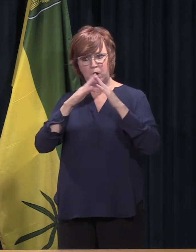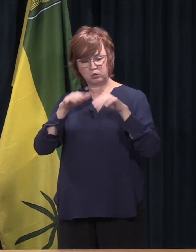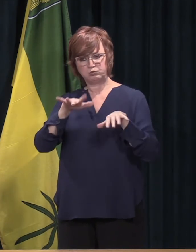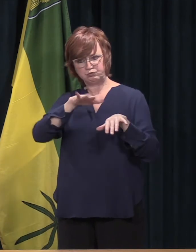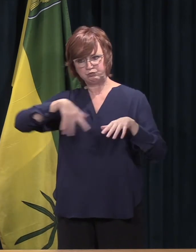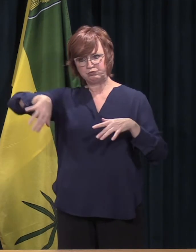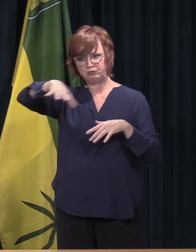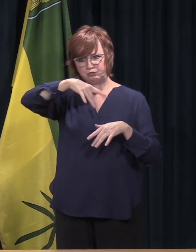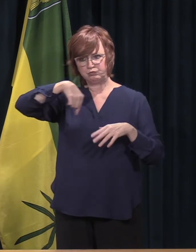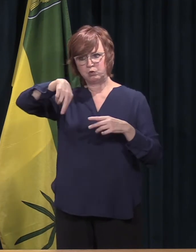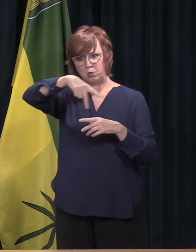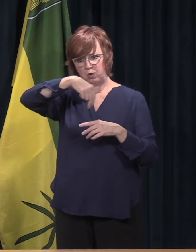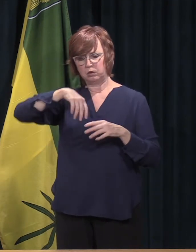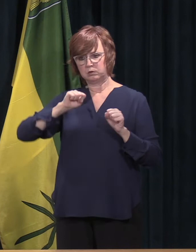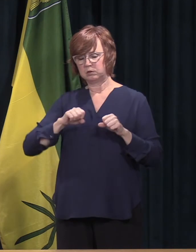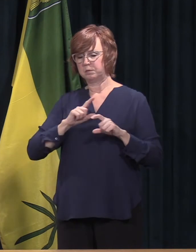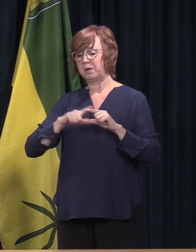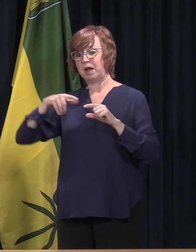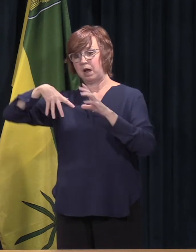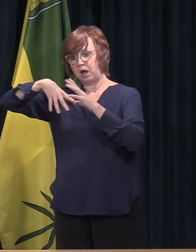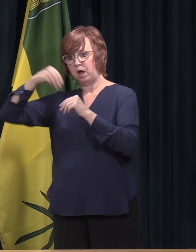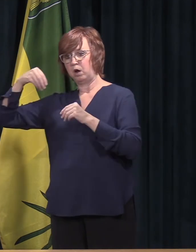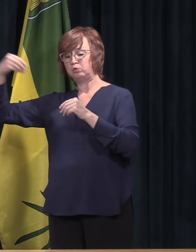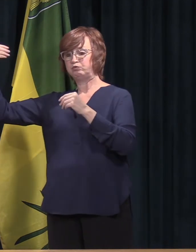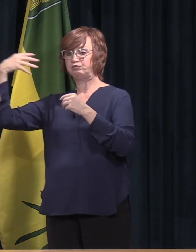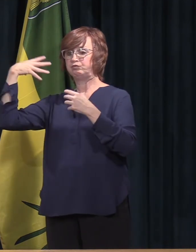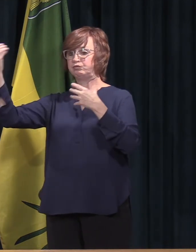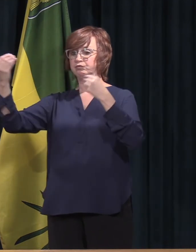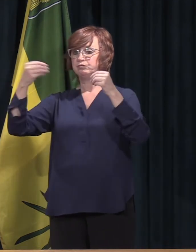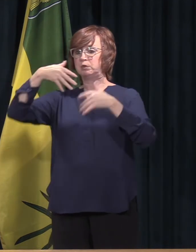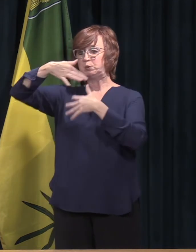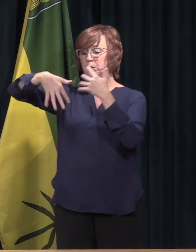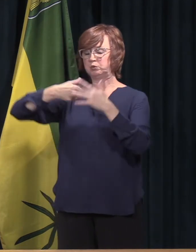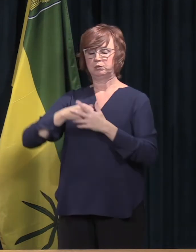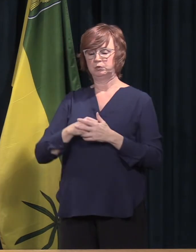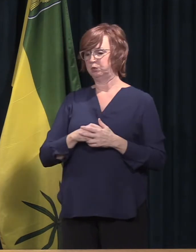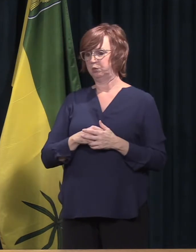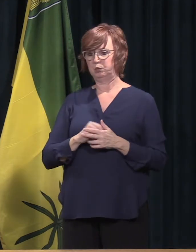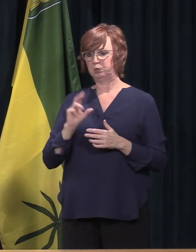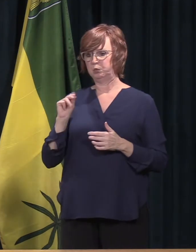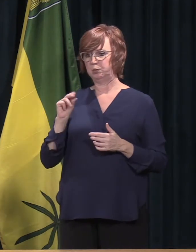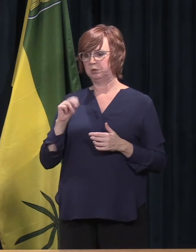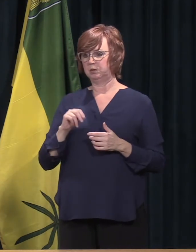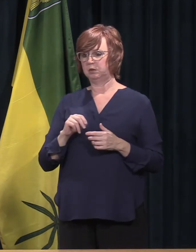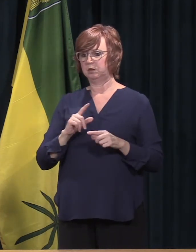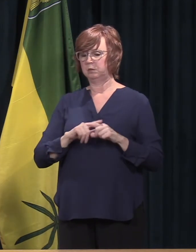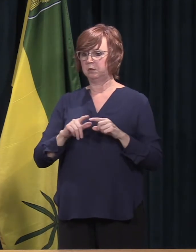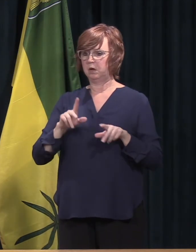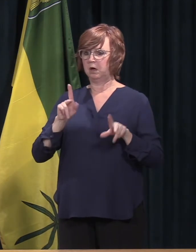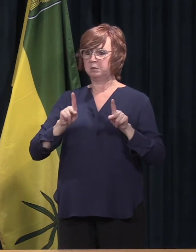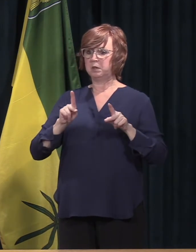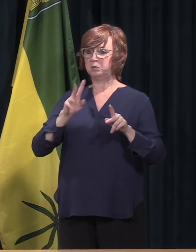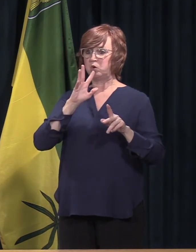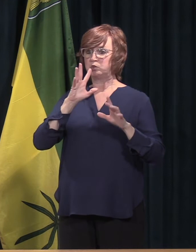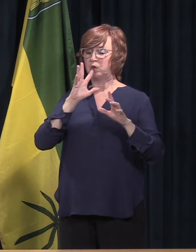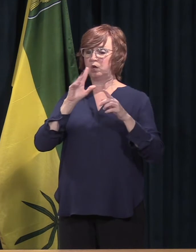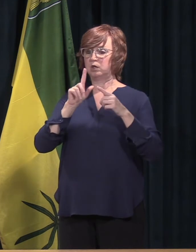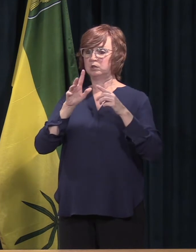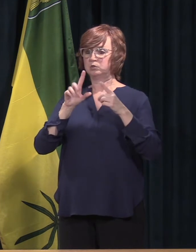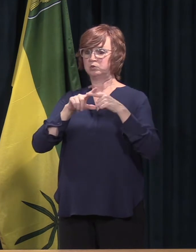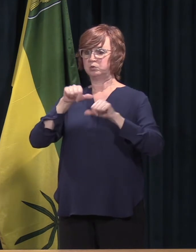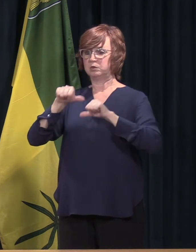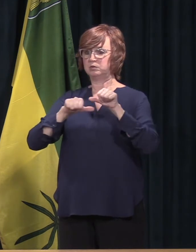else, especially people with underlying risk factors. And I know people have come back and they've started chatting with their neighbors within